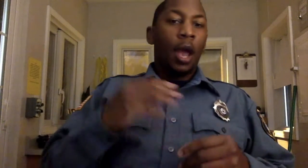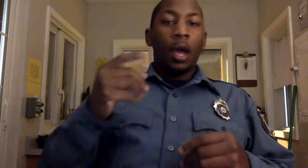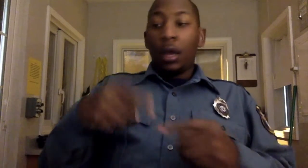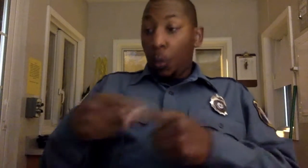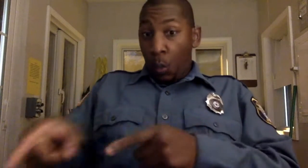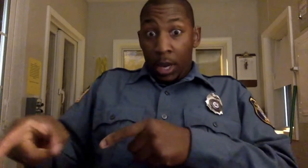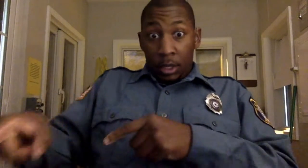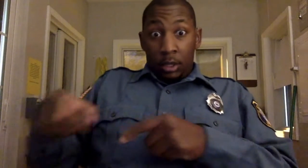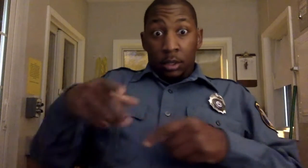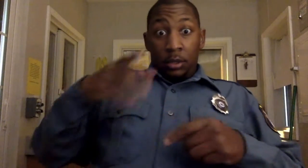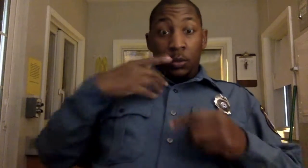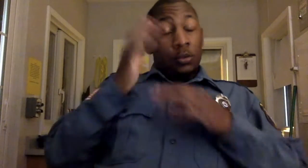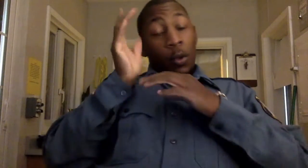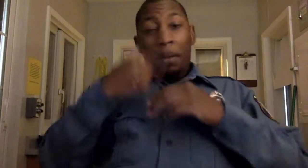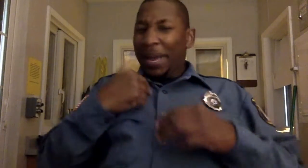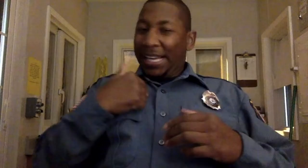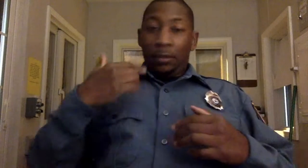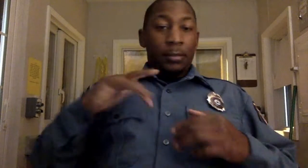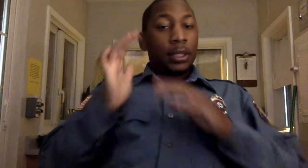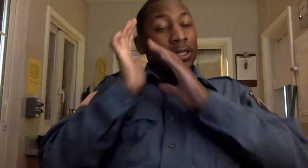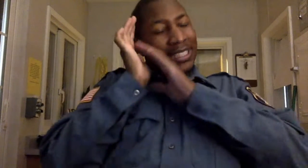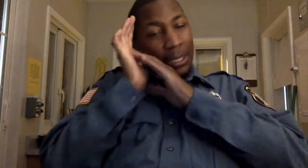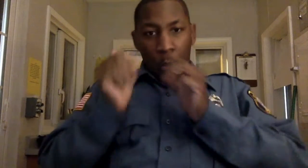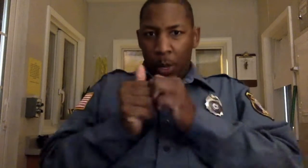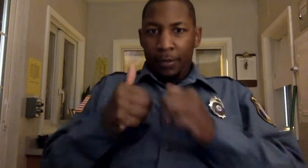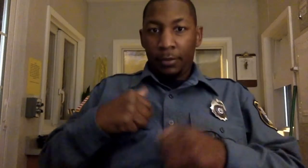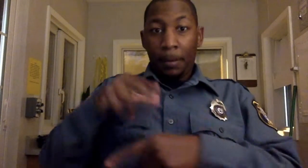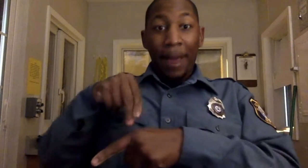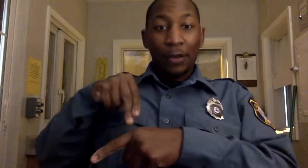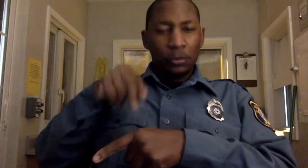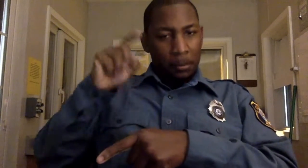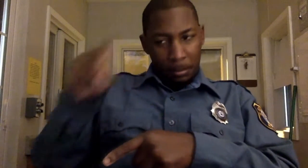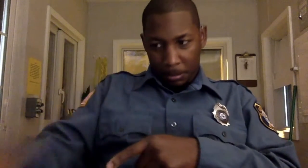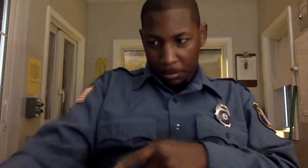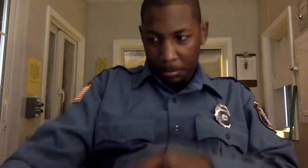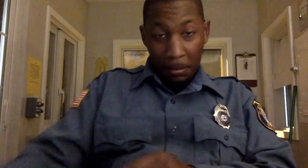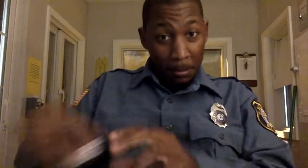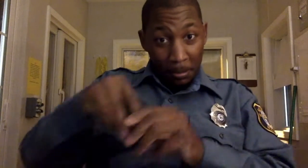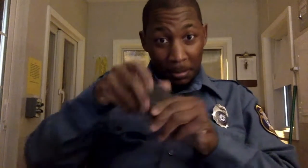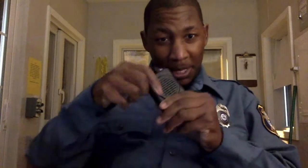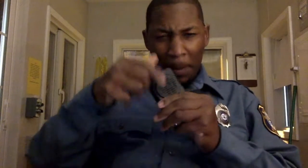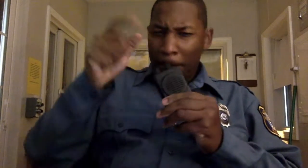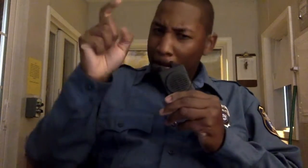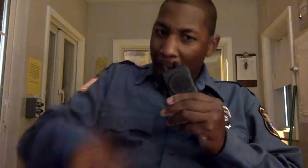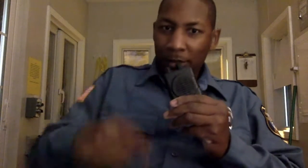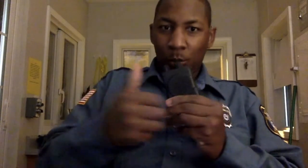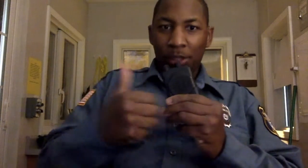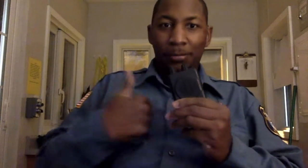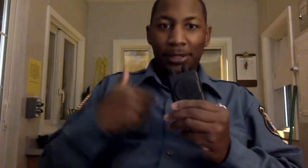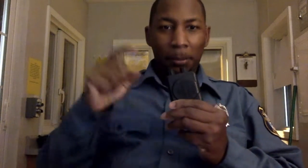whatever. So once you know, I always sleep with my pager right next to